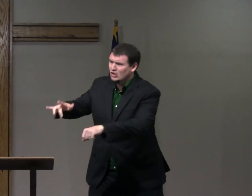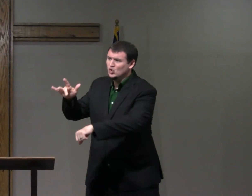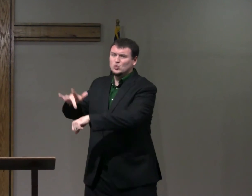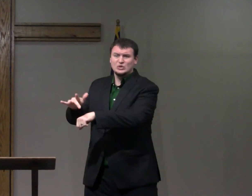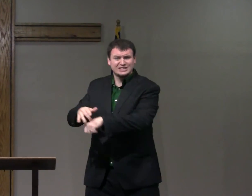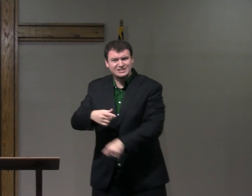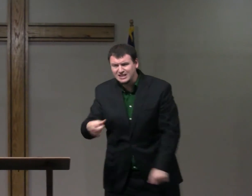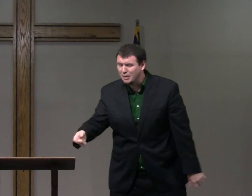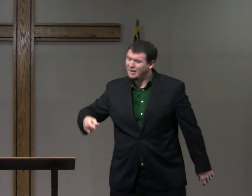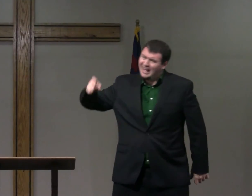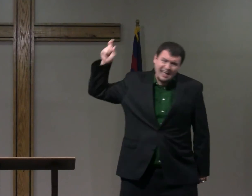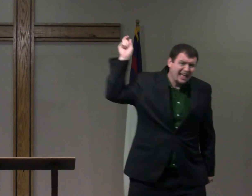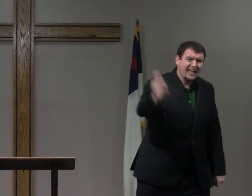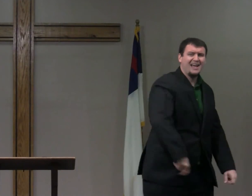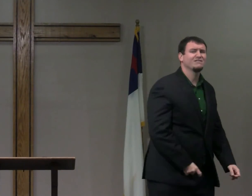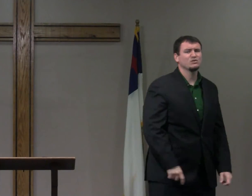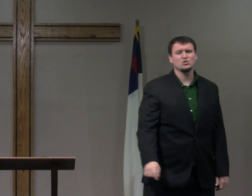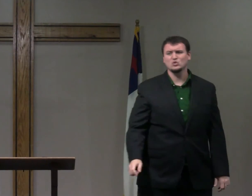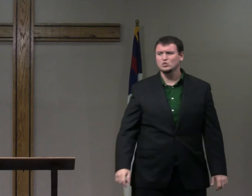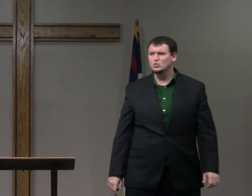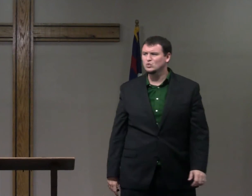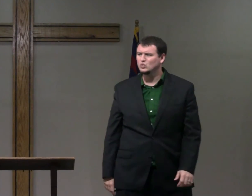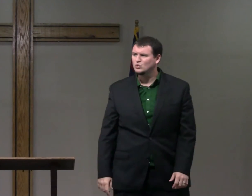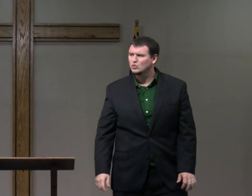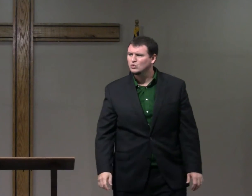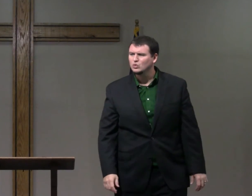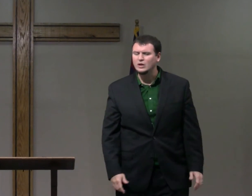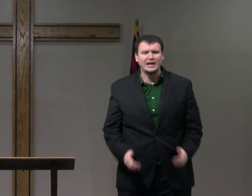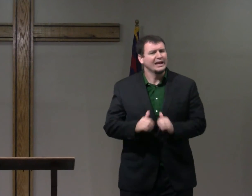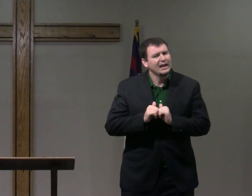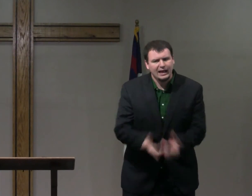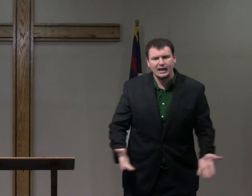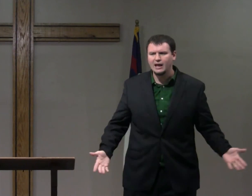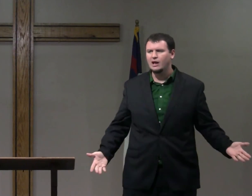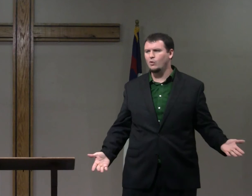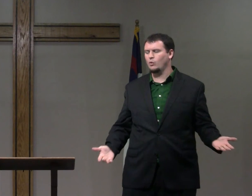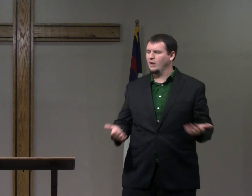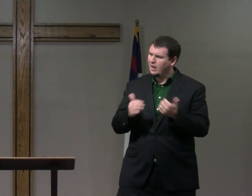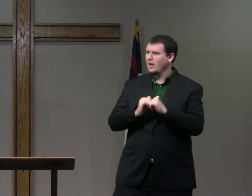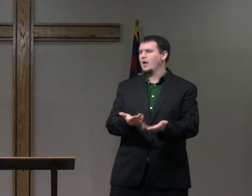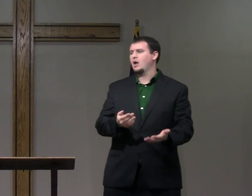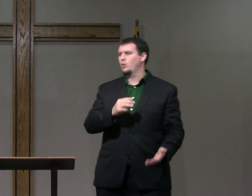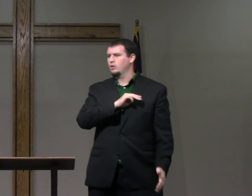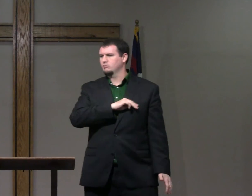We need to reach them. We have to. How?